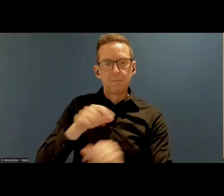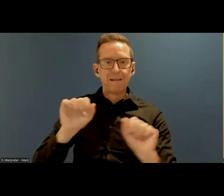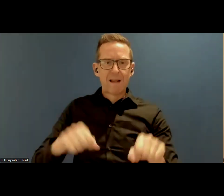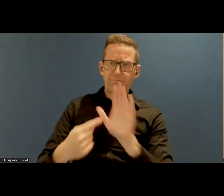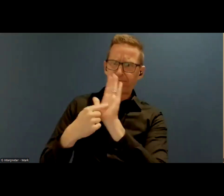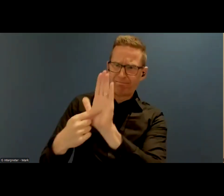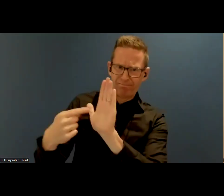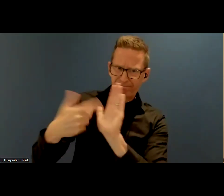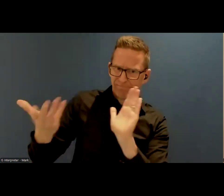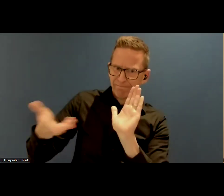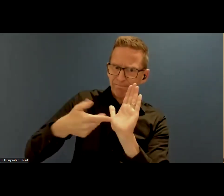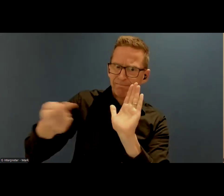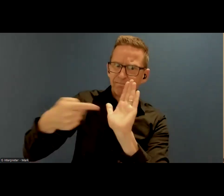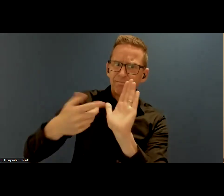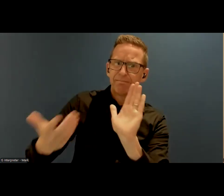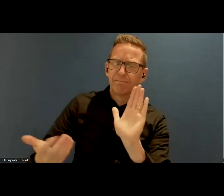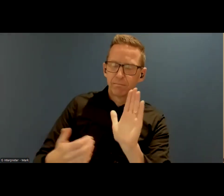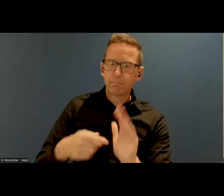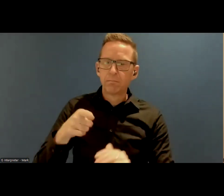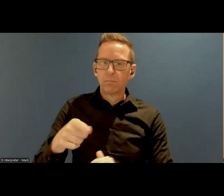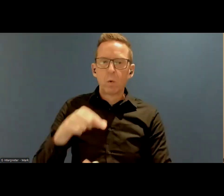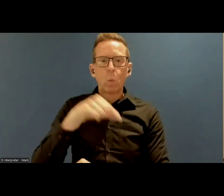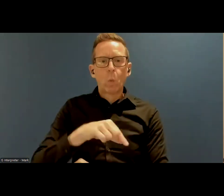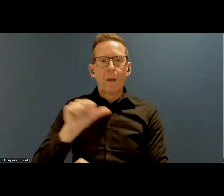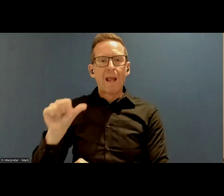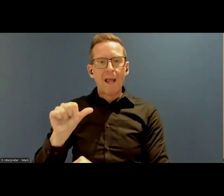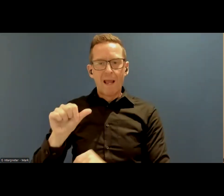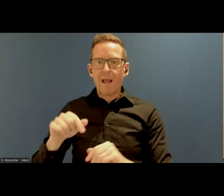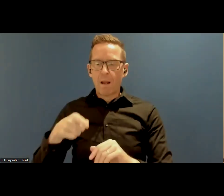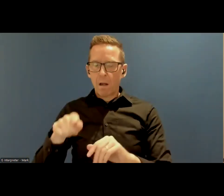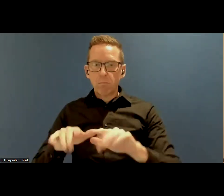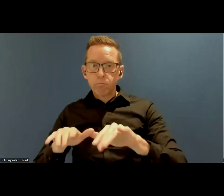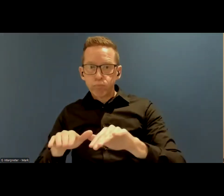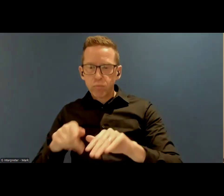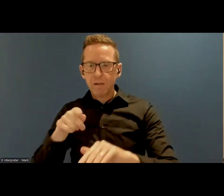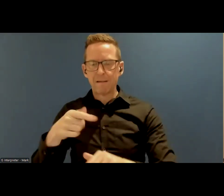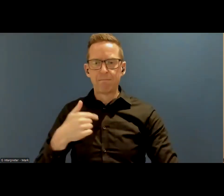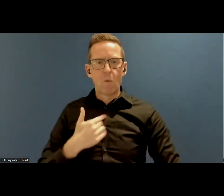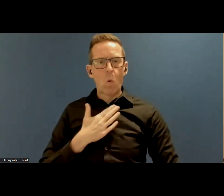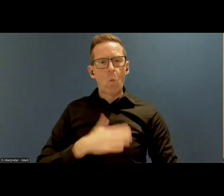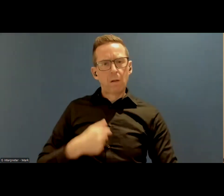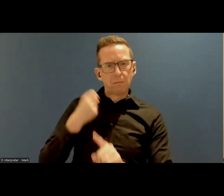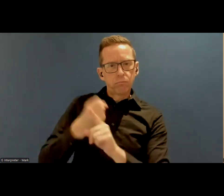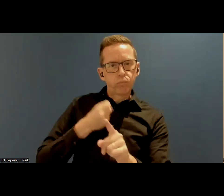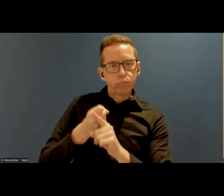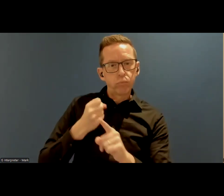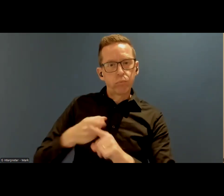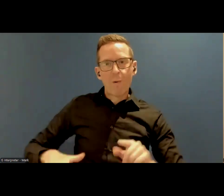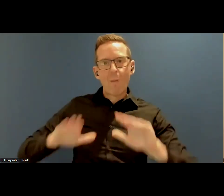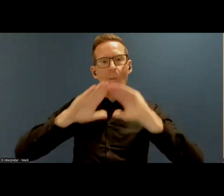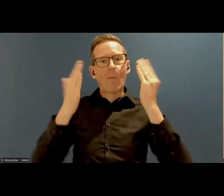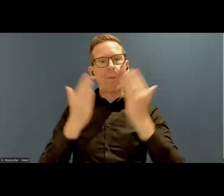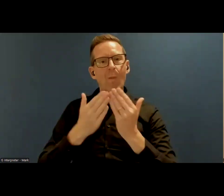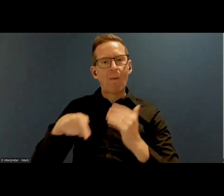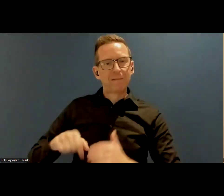Many questions in the Q&A box are actually about how we can action this in the Global South, how we can action